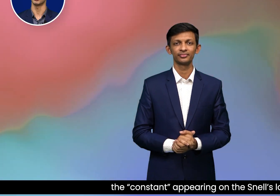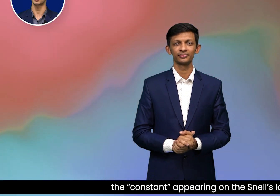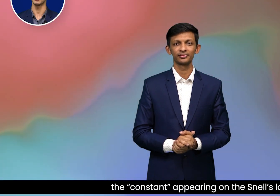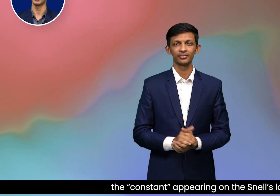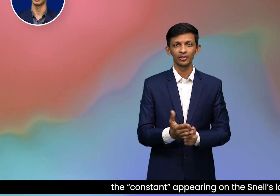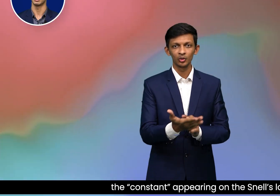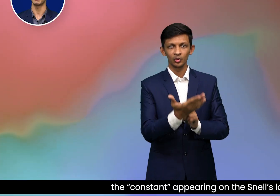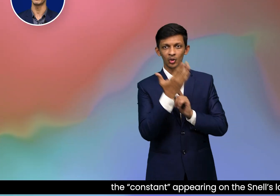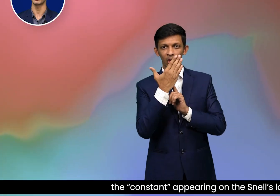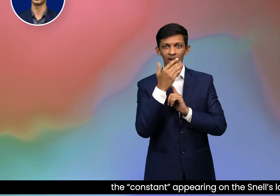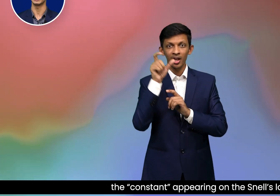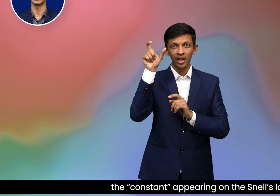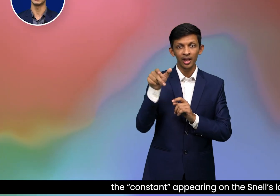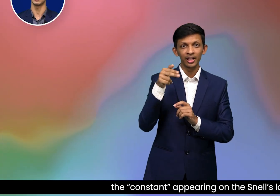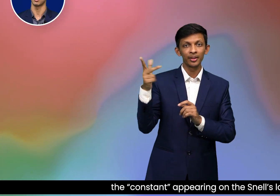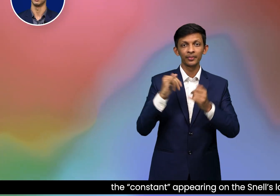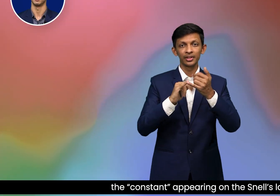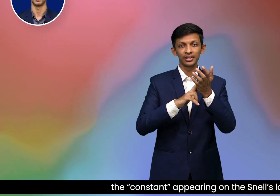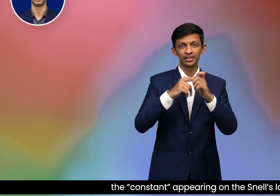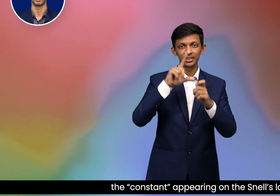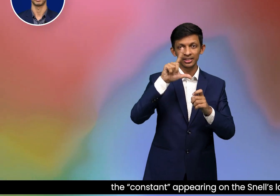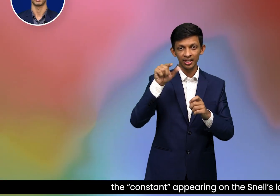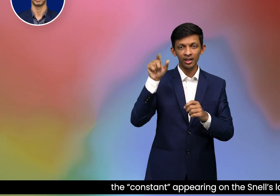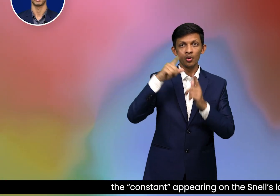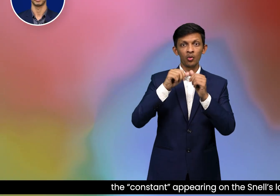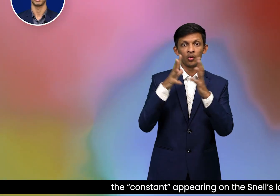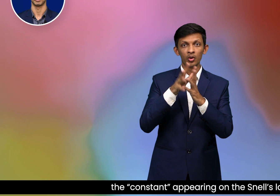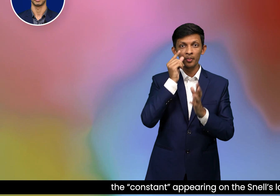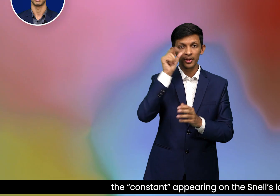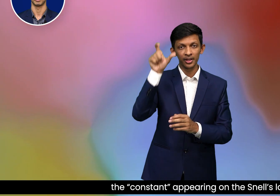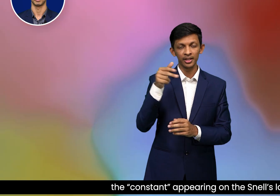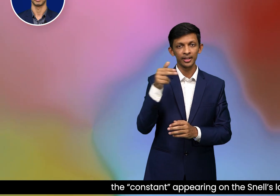The constant appearing on the Snell's law.